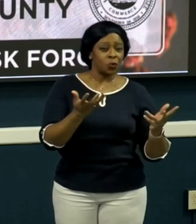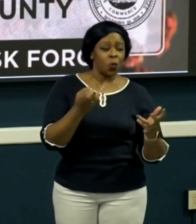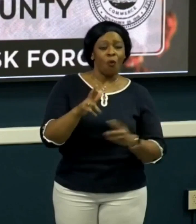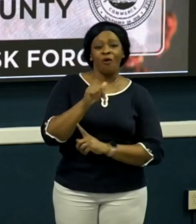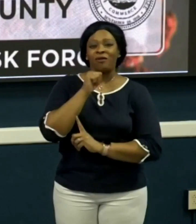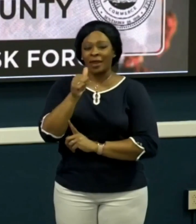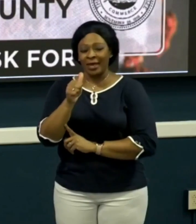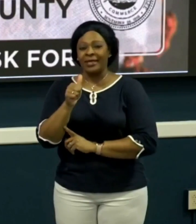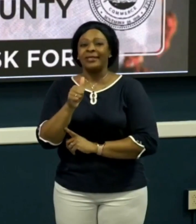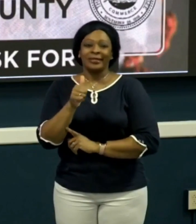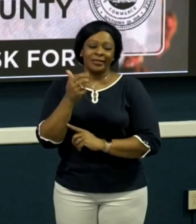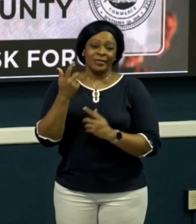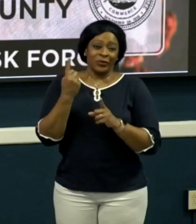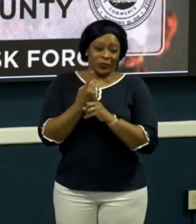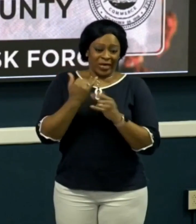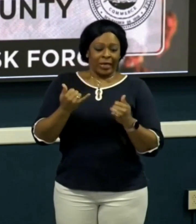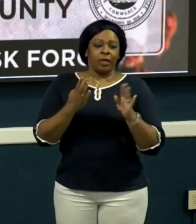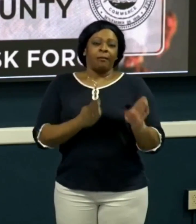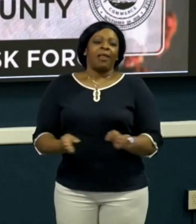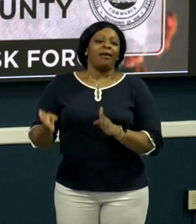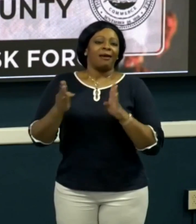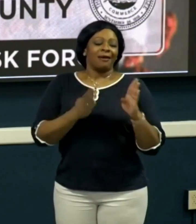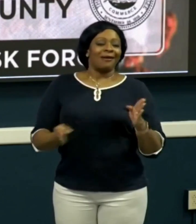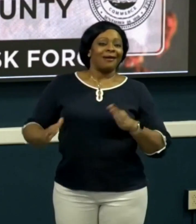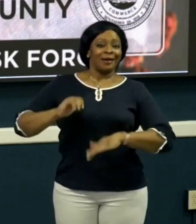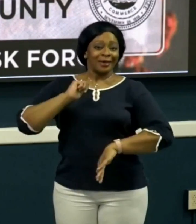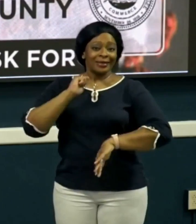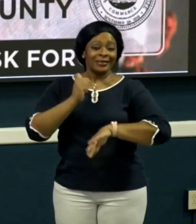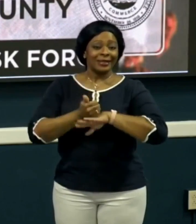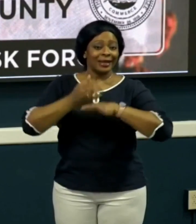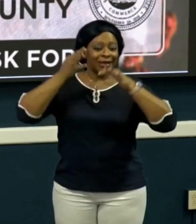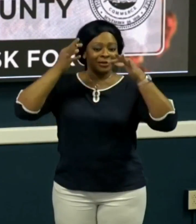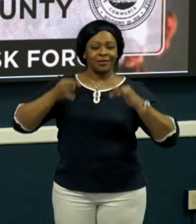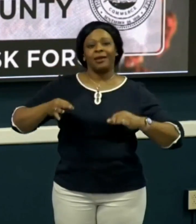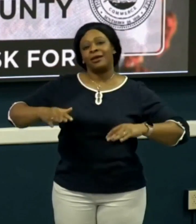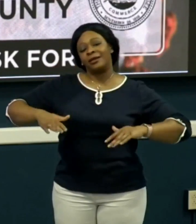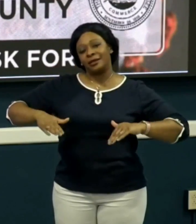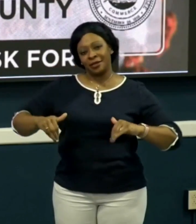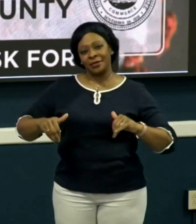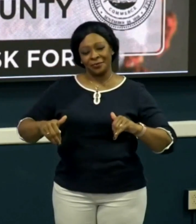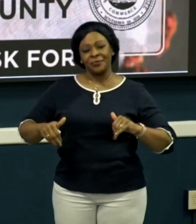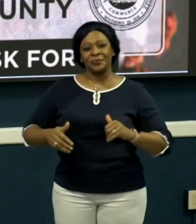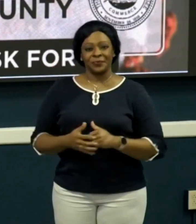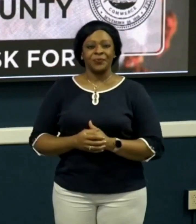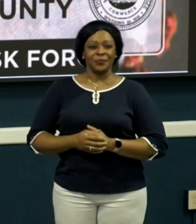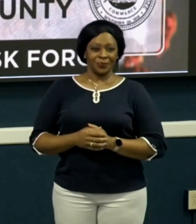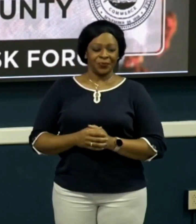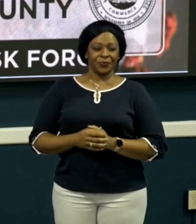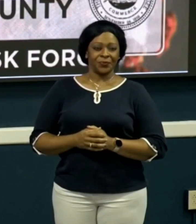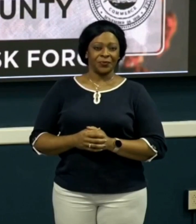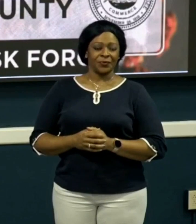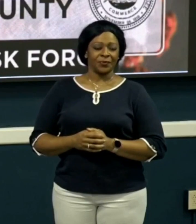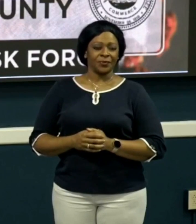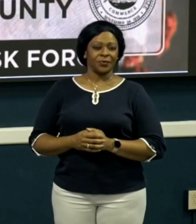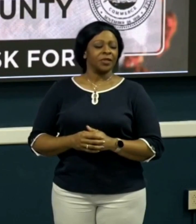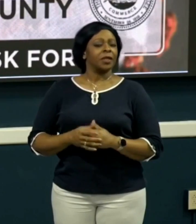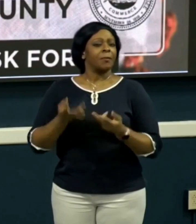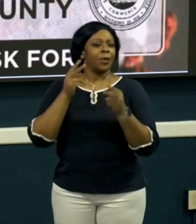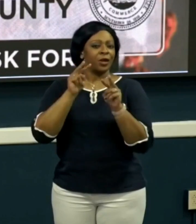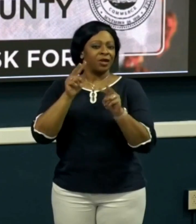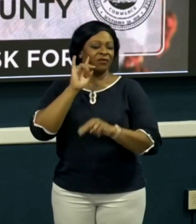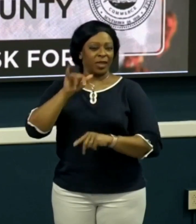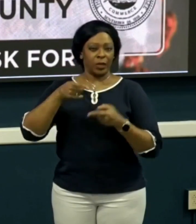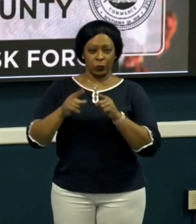that's something that's just in planning now, hasn't necessarily been decided or decided on. So I would look for that